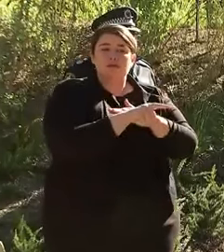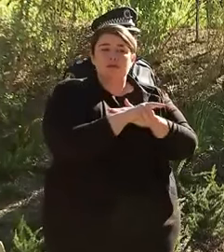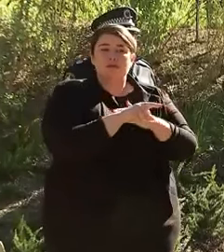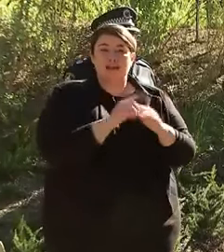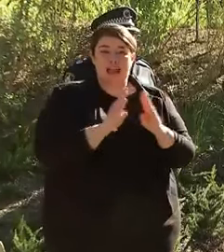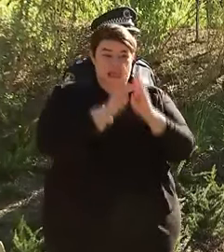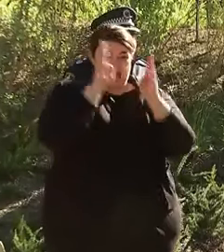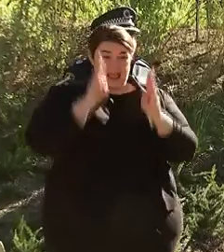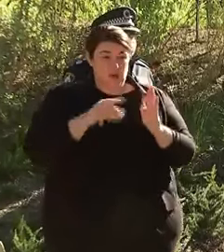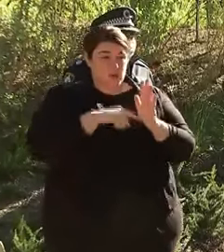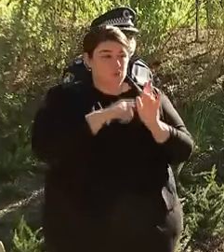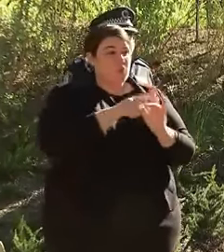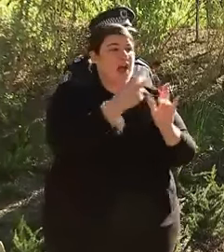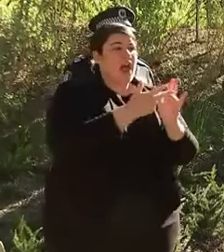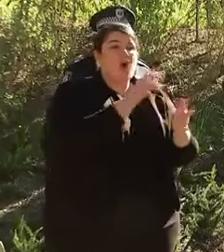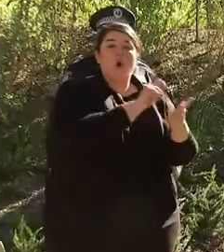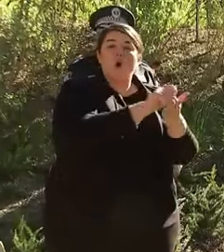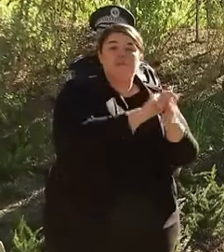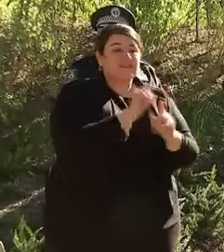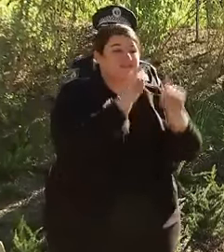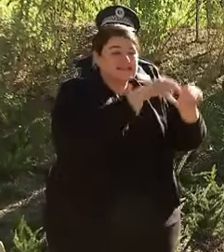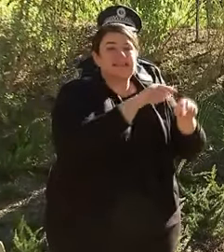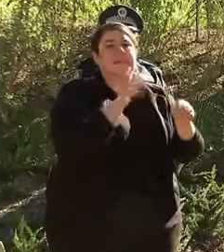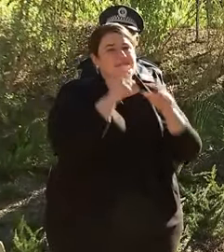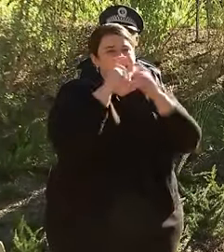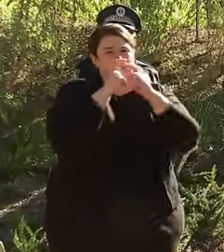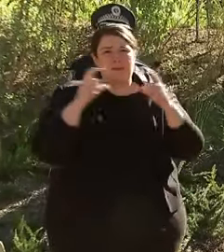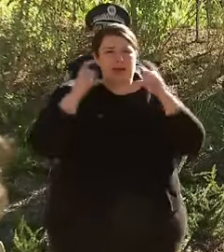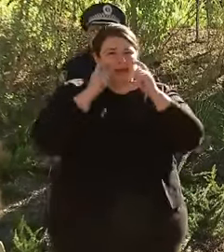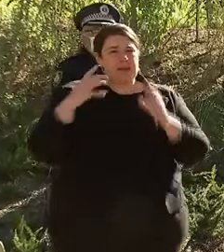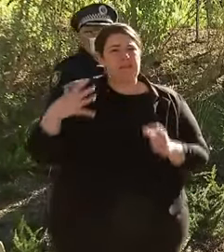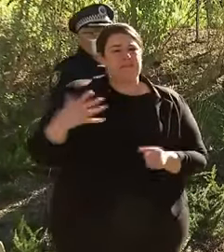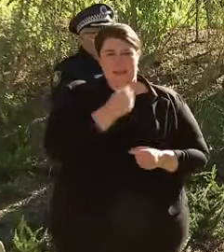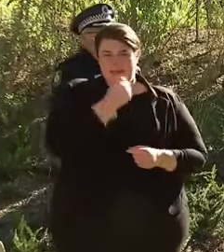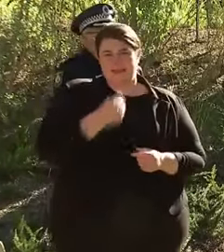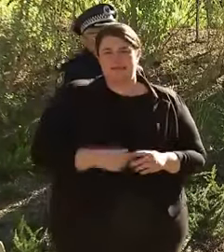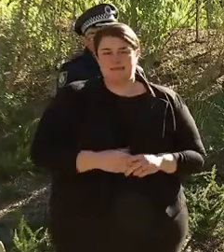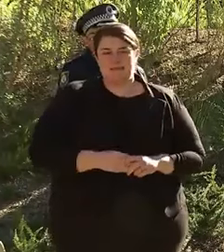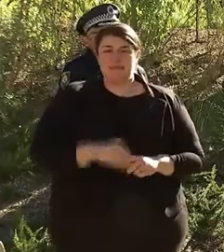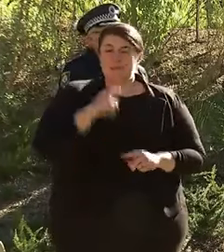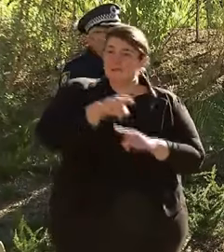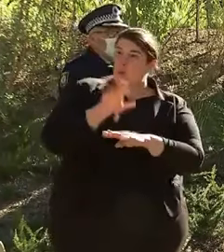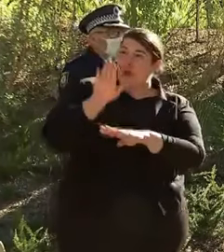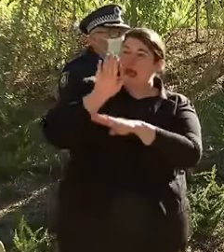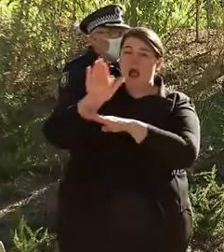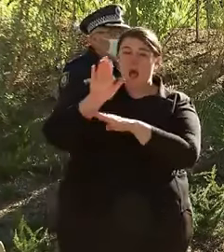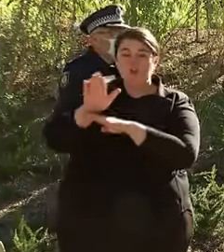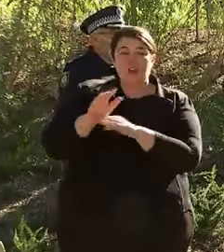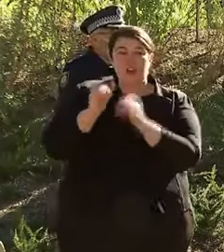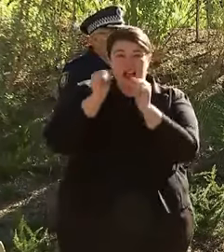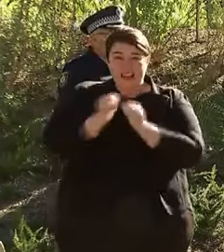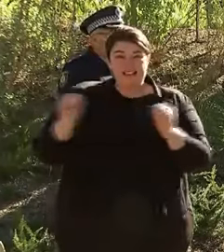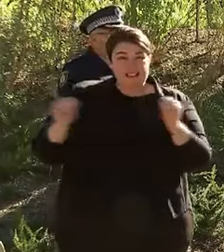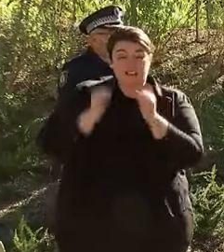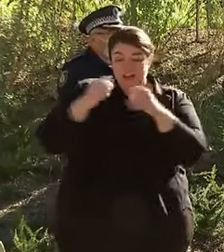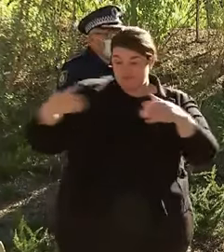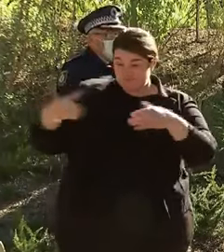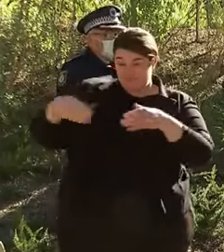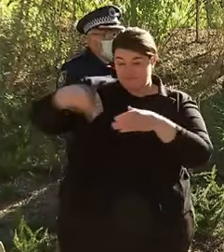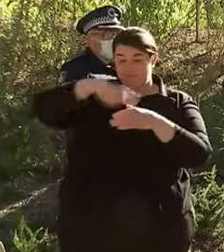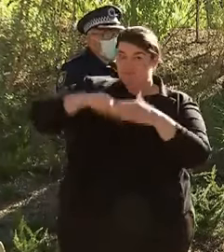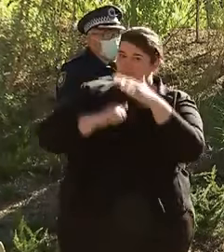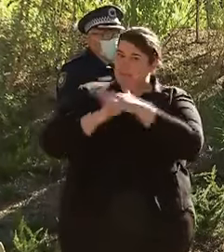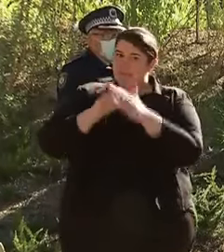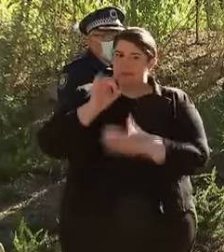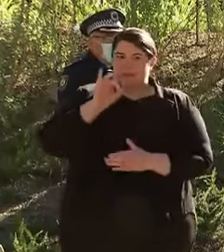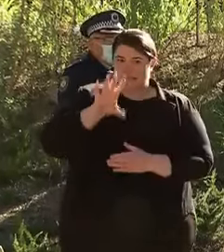outside of your home into an indoor setting, you need to wear a mask. But if you are outdoors exercising in up to groups of 10, so long as you maintain good